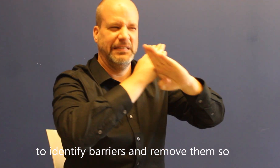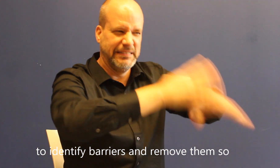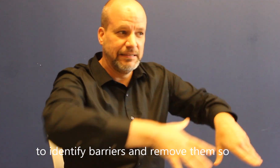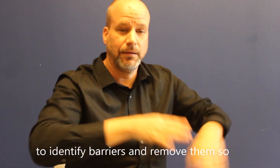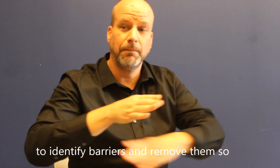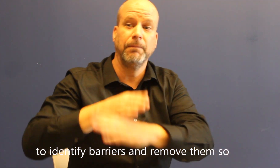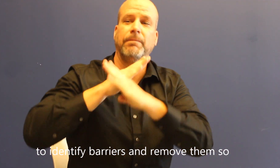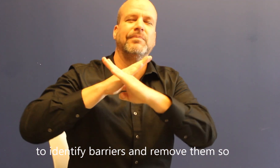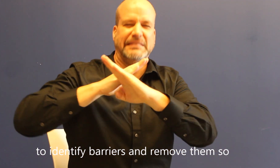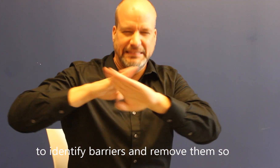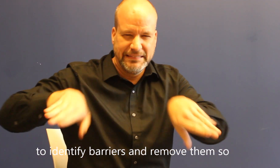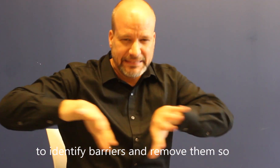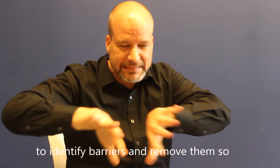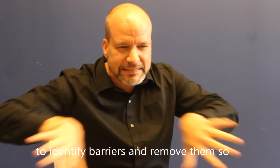barriers. To remove them.